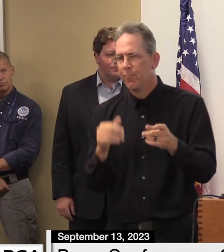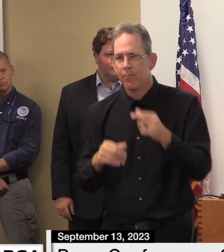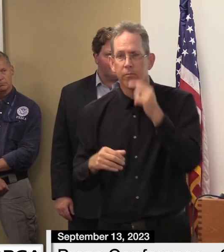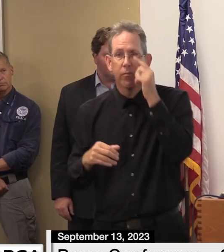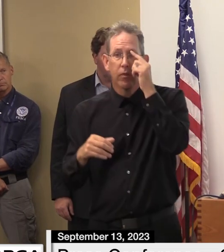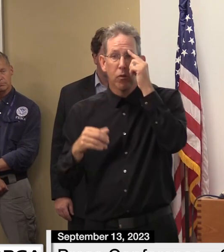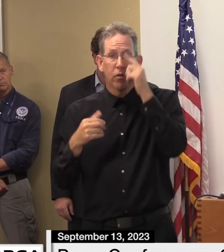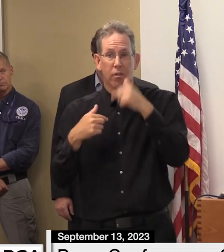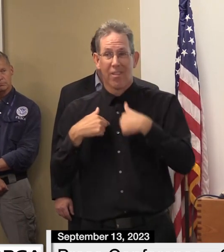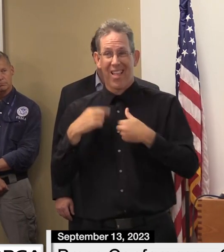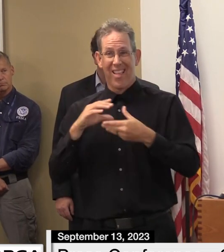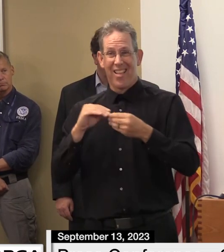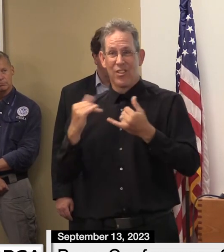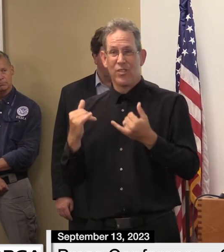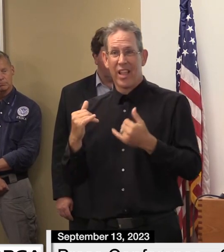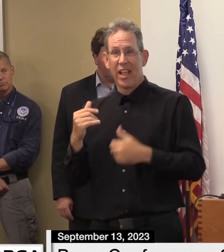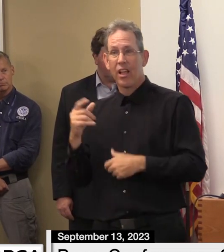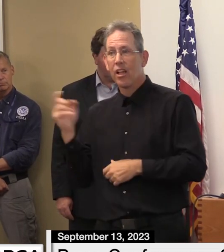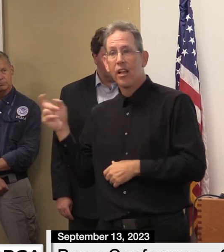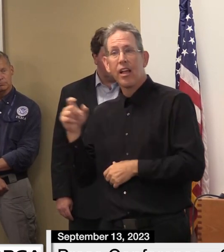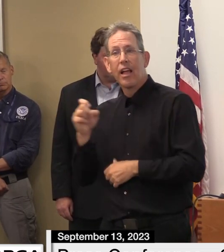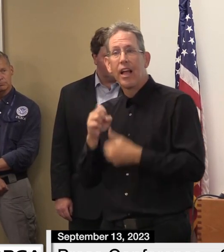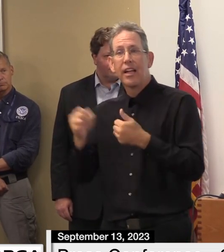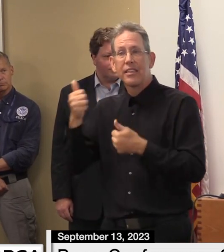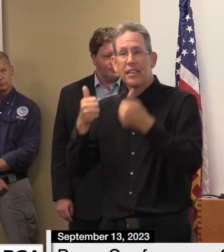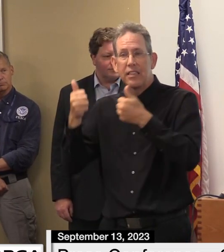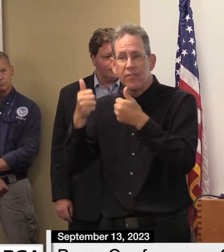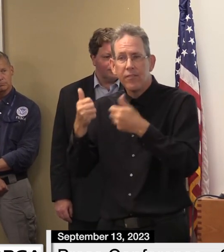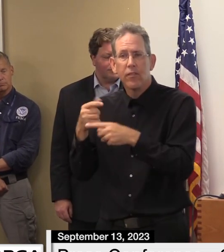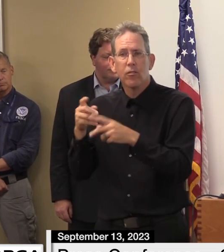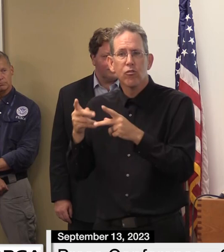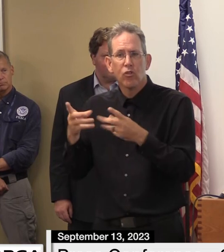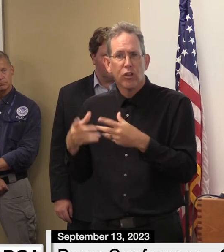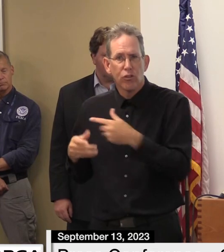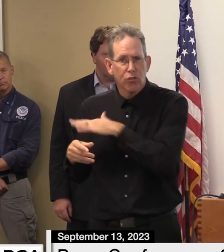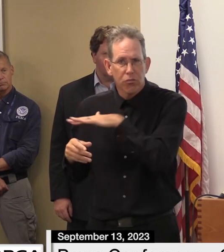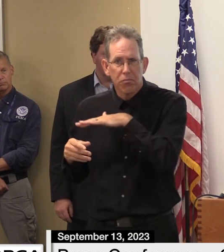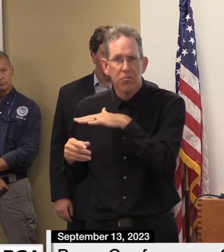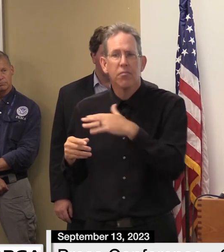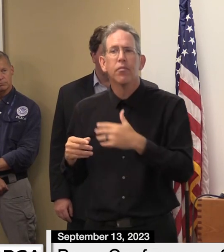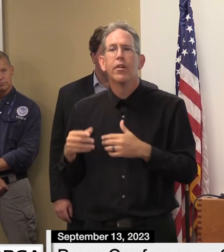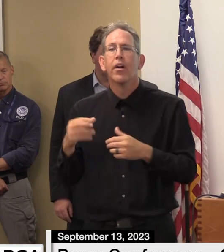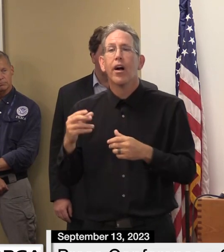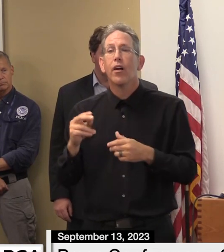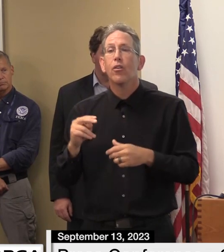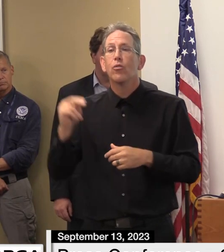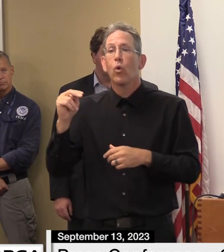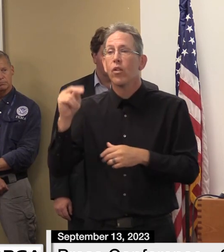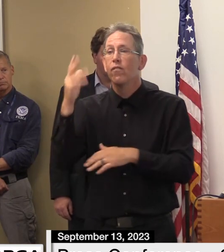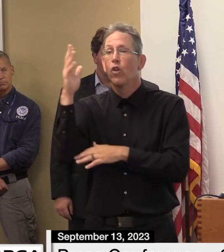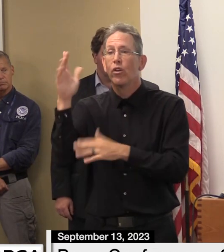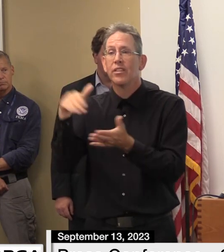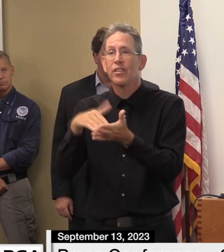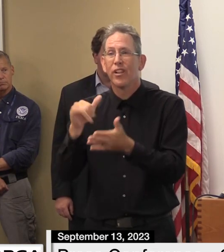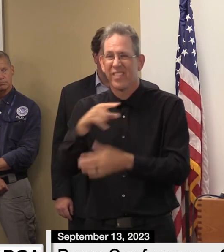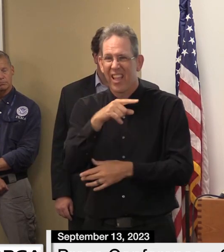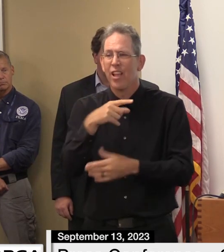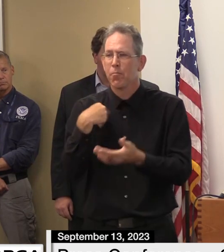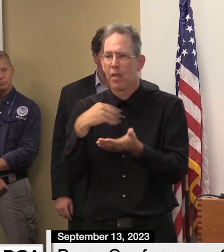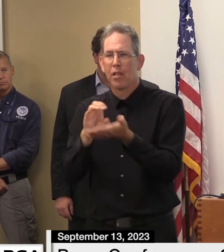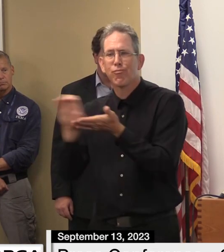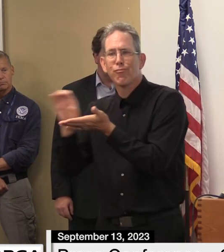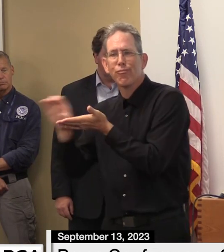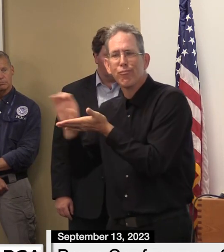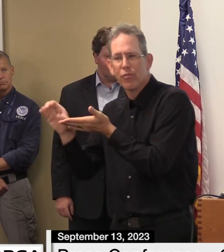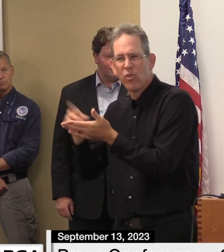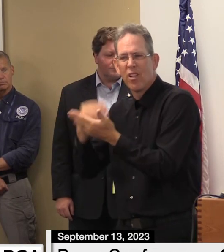out that we have the executive director of VITA here, as well as the Northern Forest Center, who also were funded through this project. So those